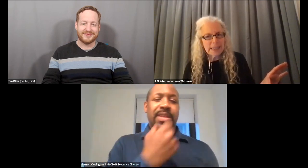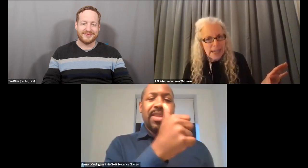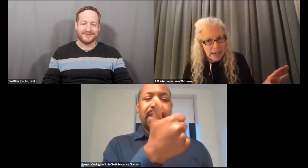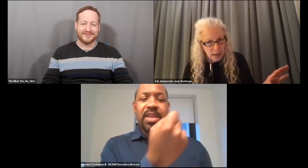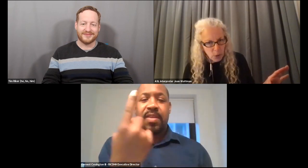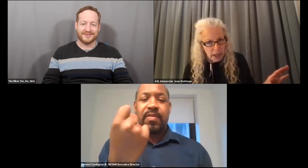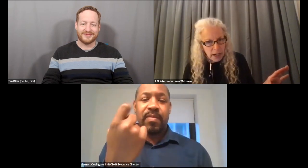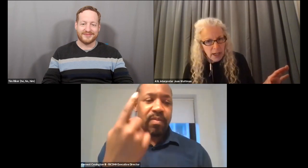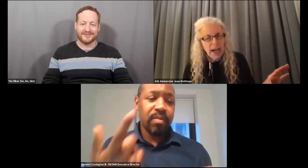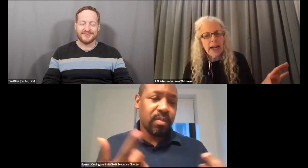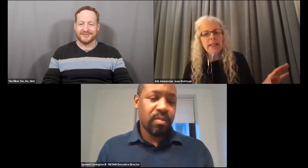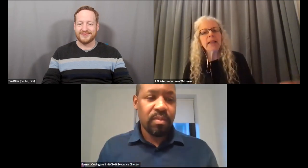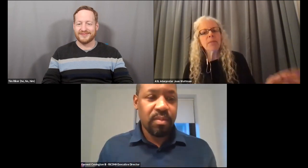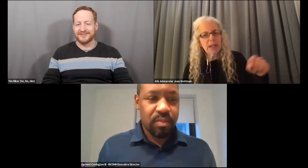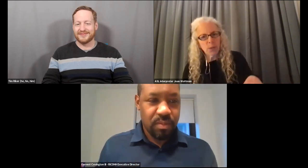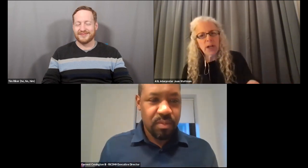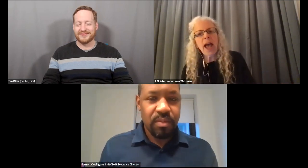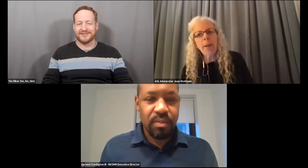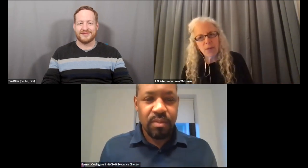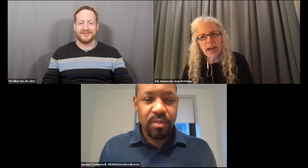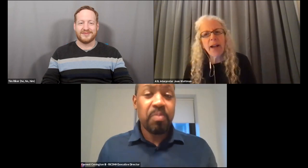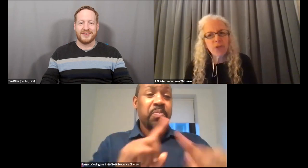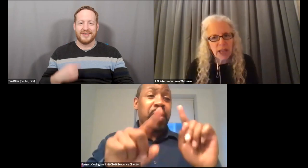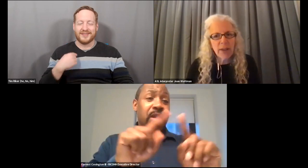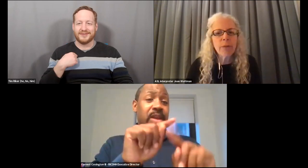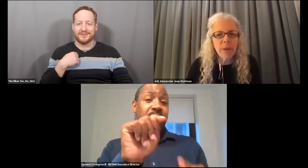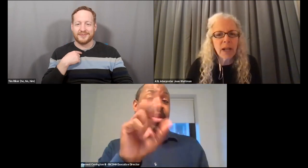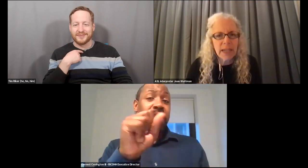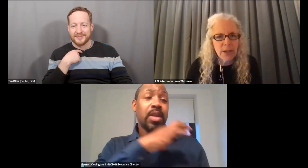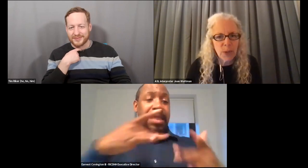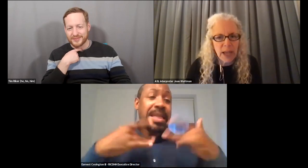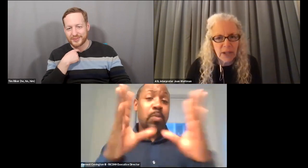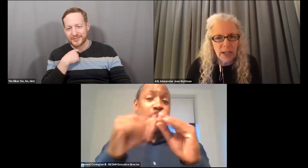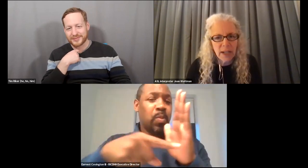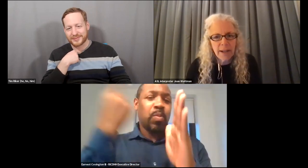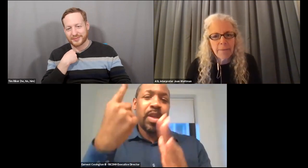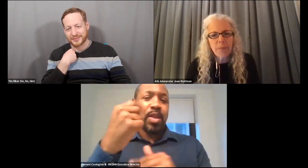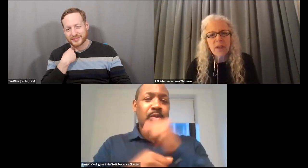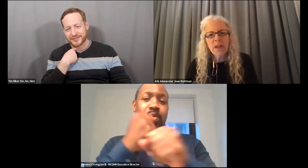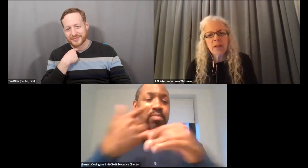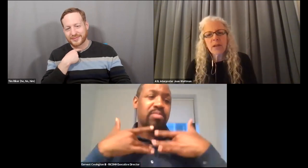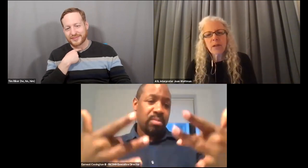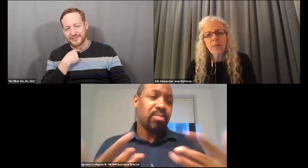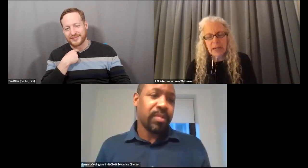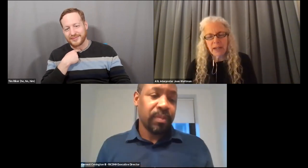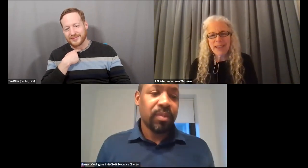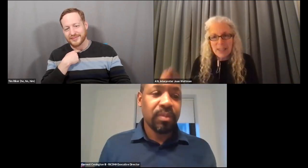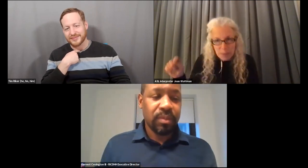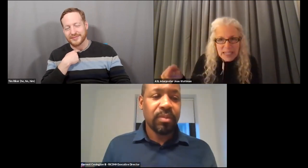10 in the morning, and then the meeting would happen right after that from 10 to 11. But this